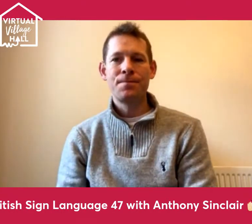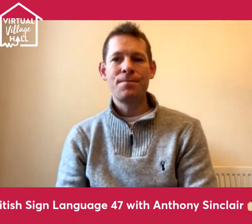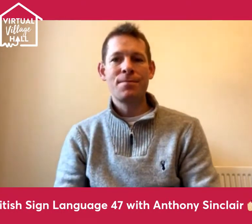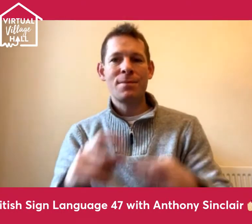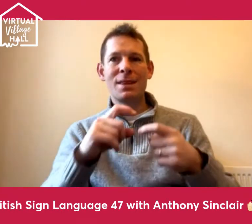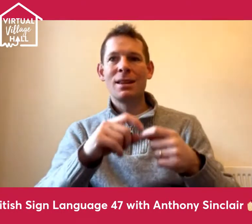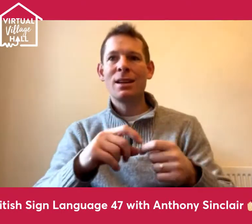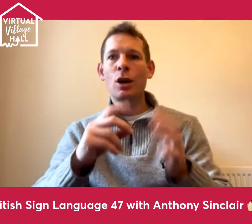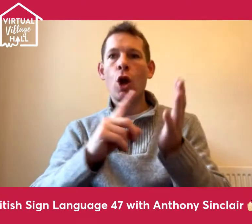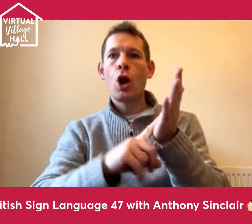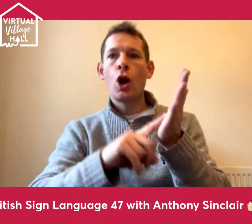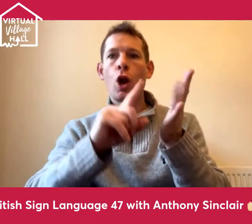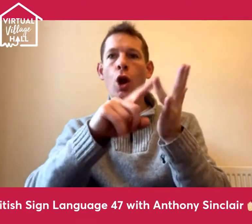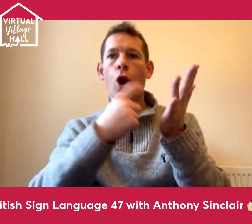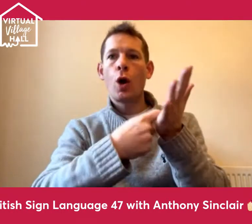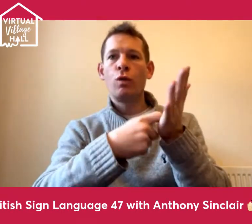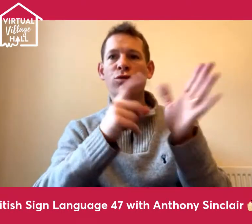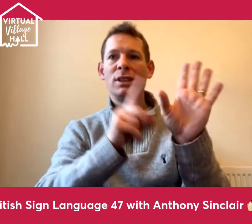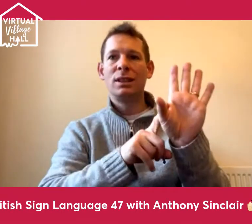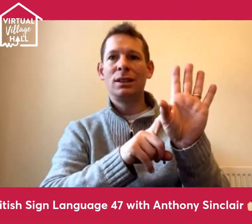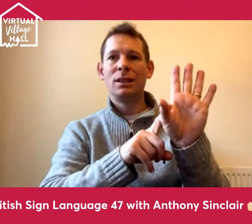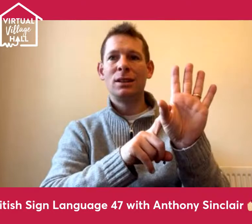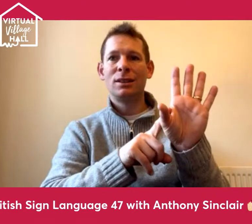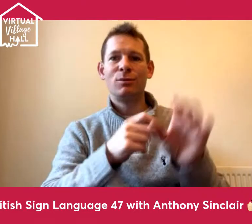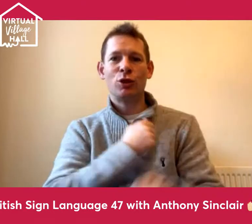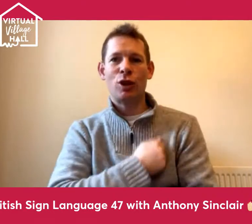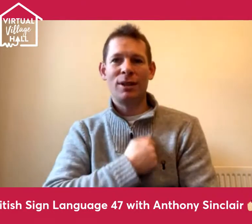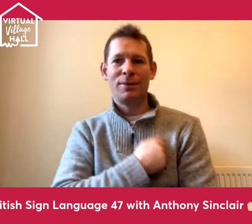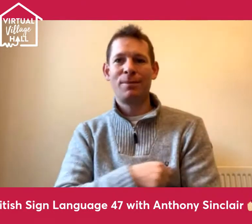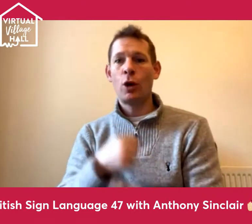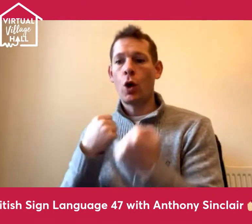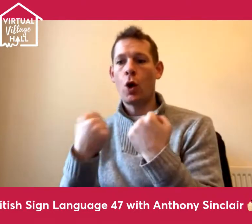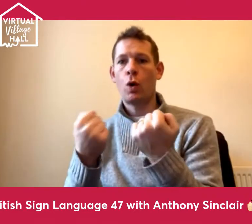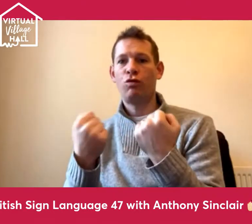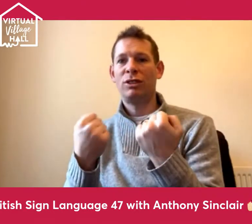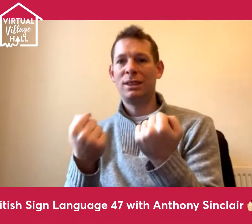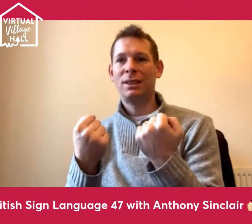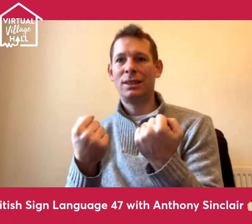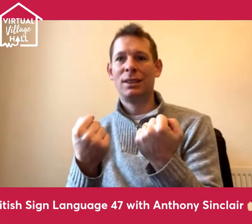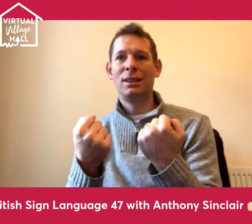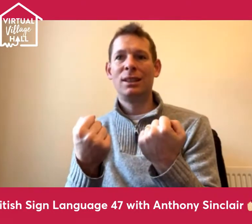What's that one? Lorry. Lorry.